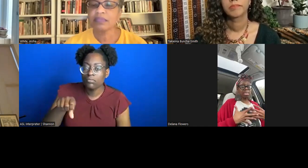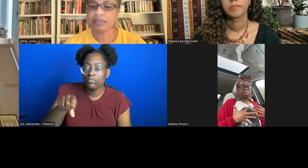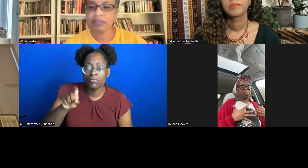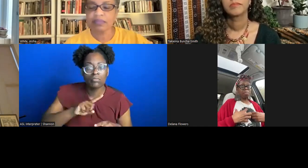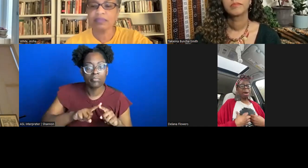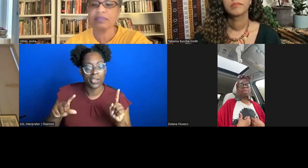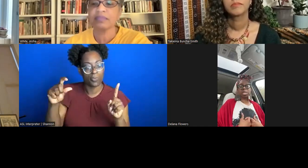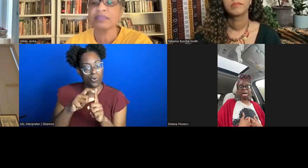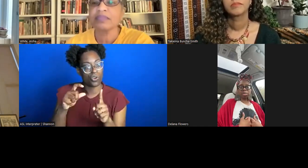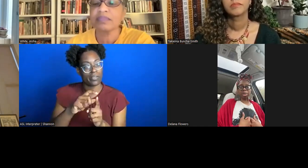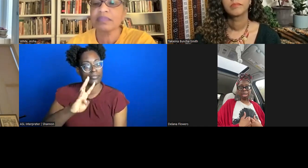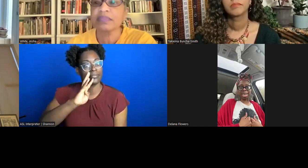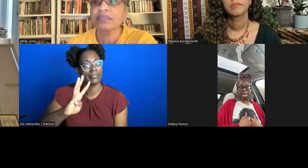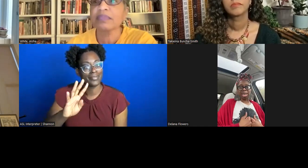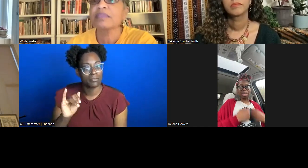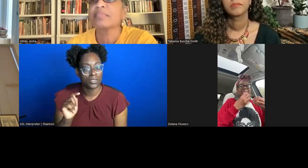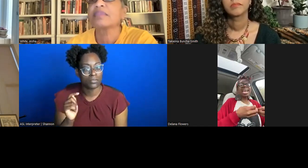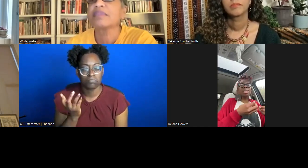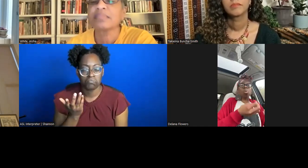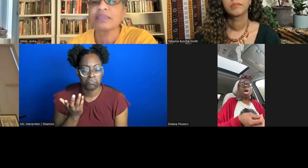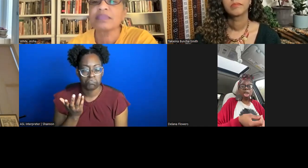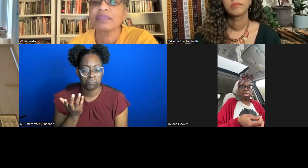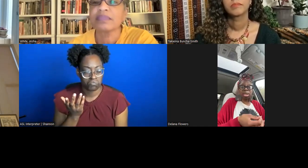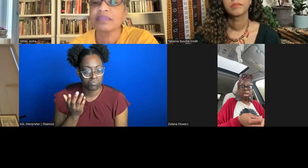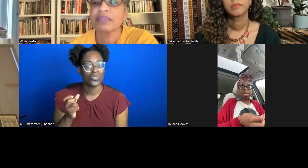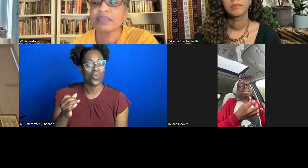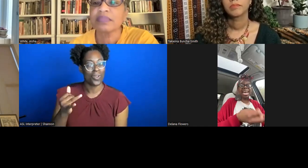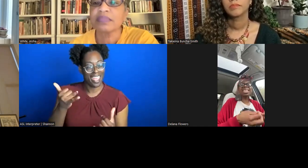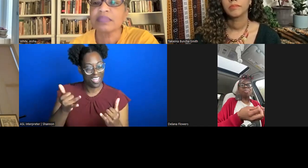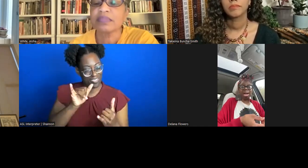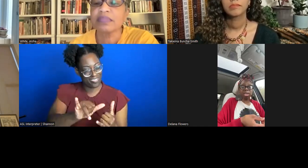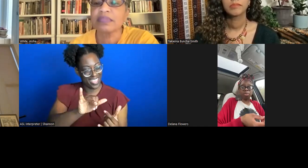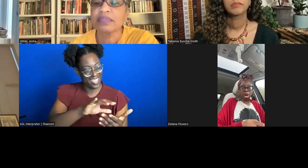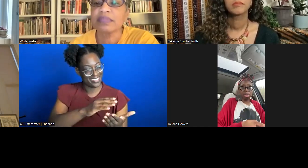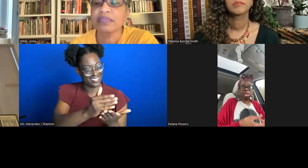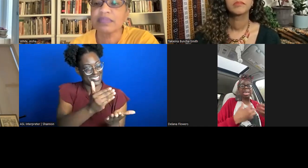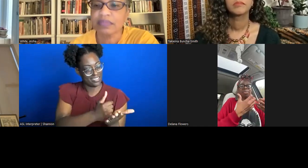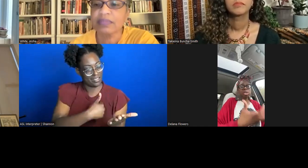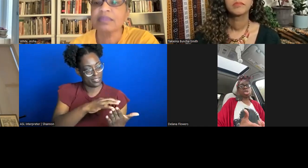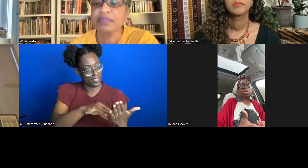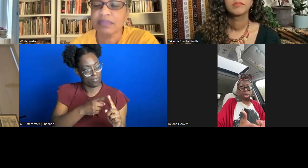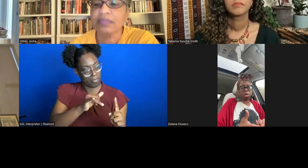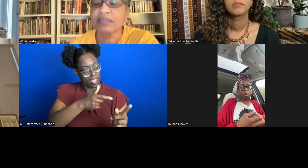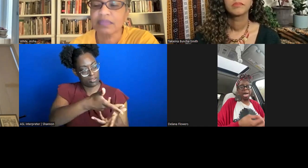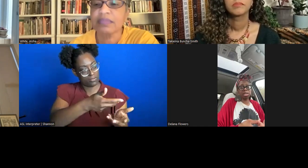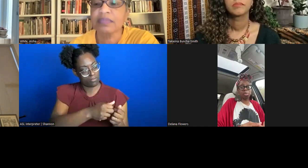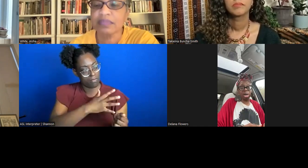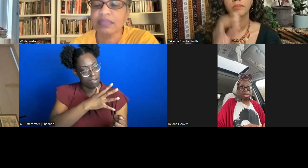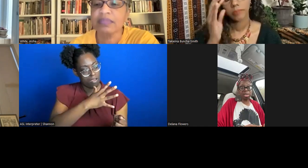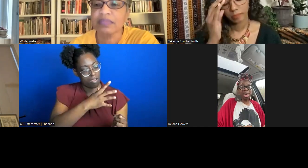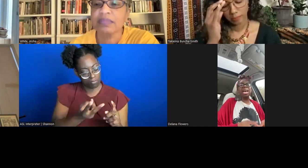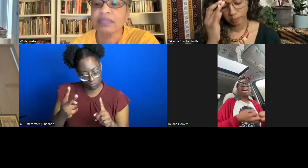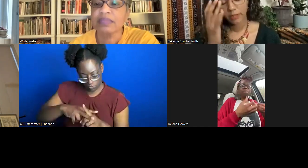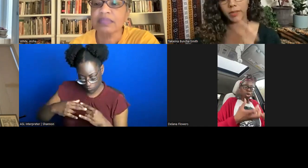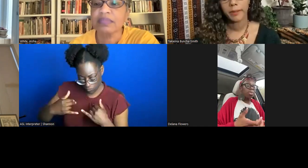it is my responsibility to say the words, to say the positive words, to give our children those positive